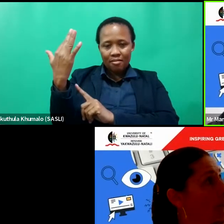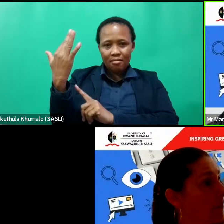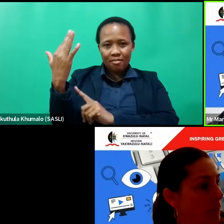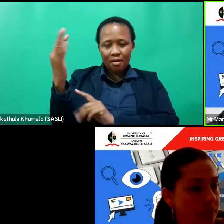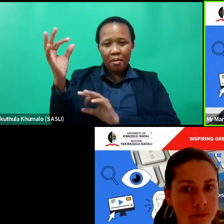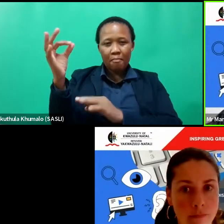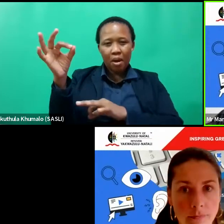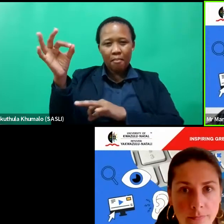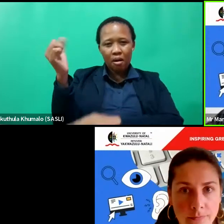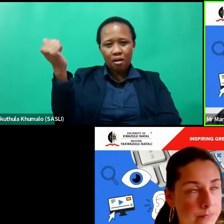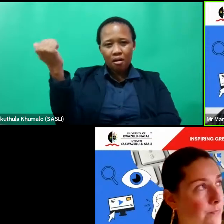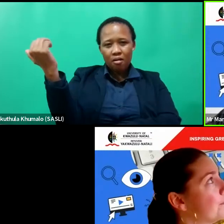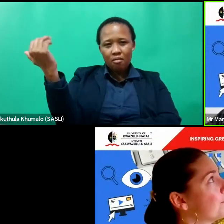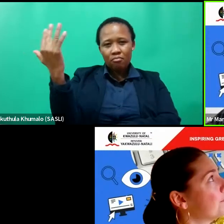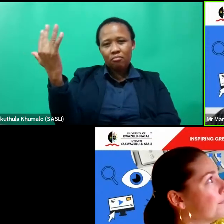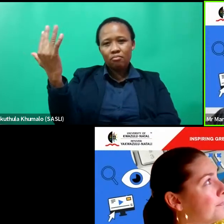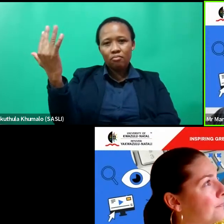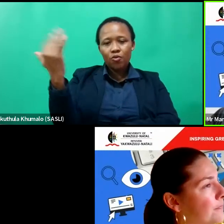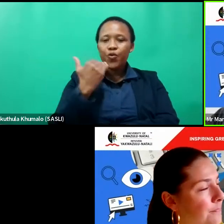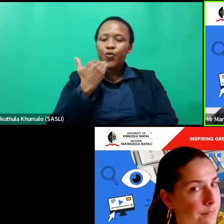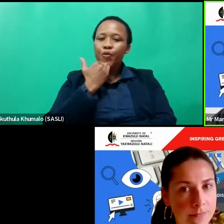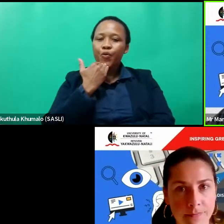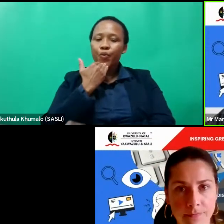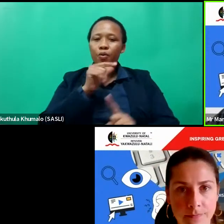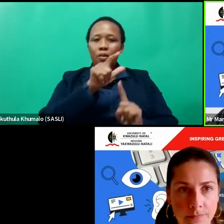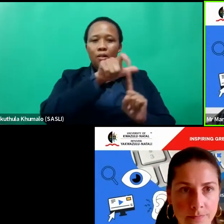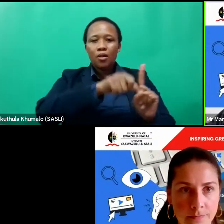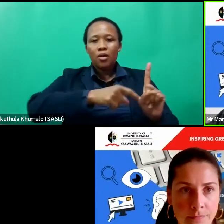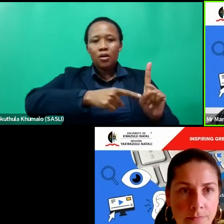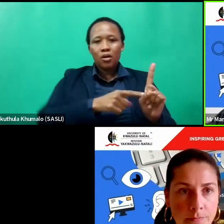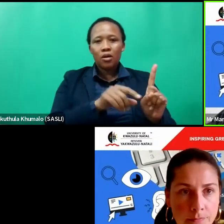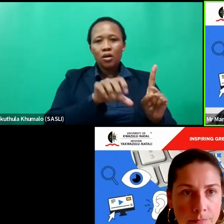of Miss Sithembela Xaba